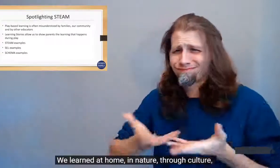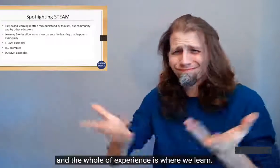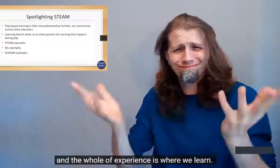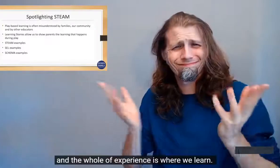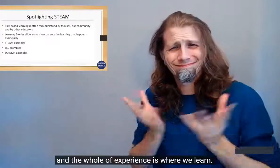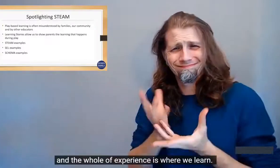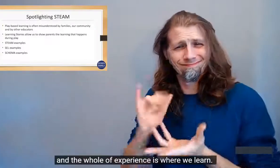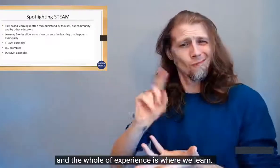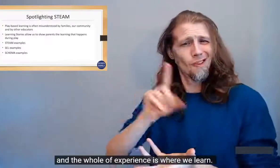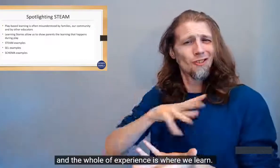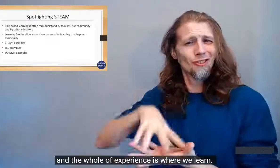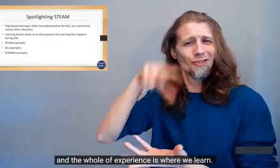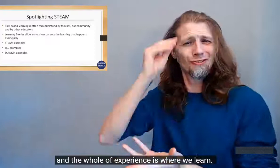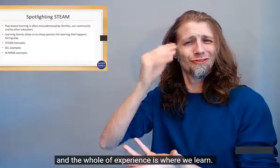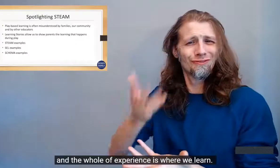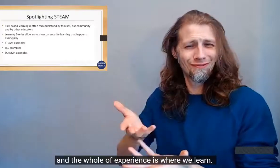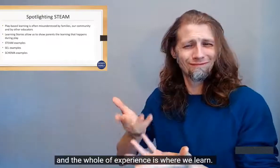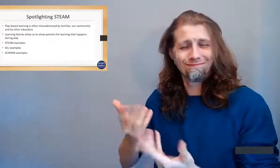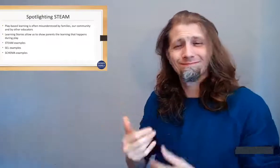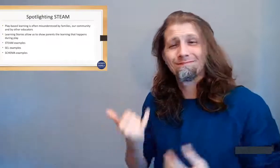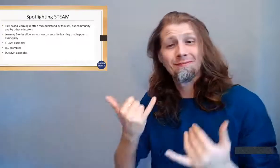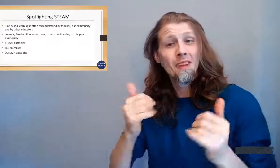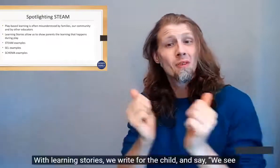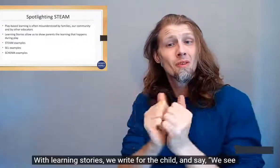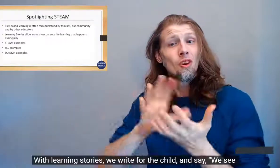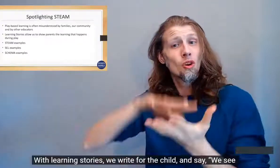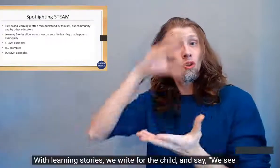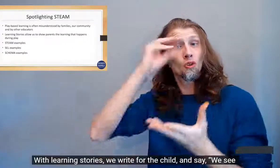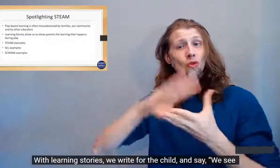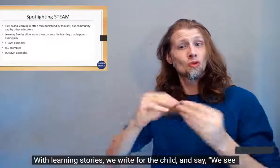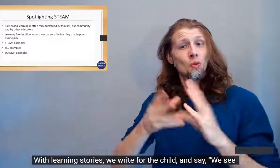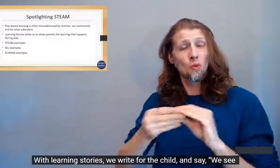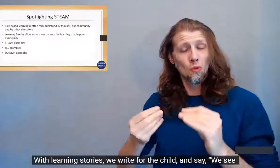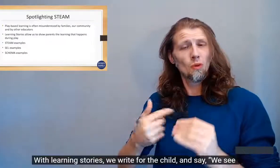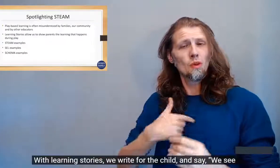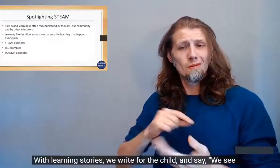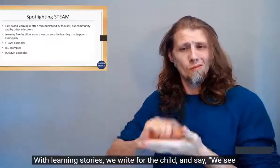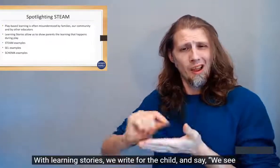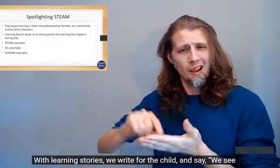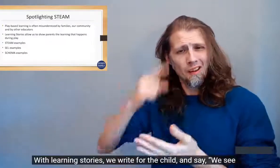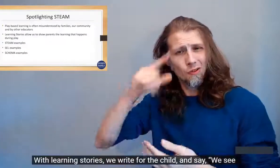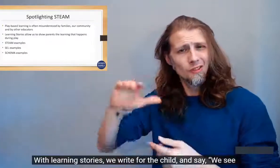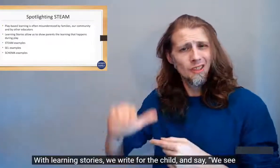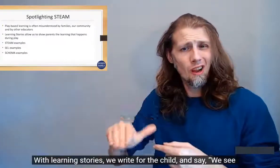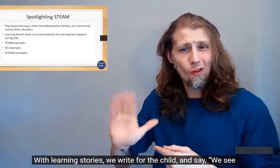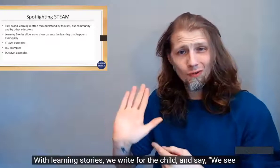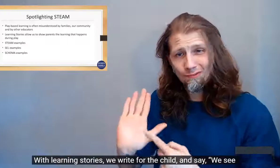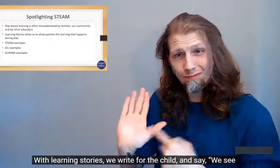outside, at home, in nature. We learned everywhere. That was the learning experience. And so now with learning stories, we are writing for the